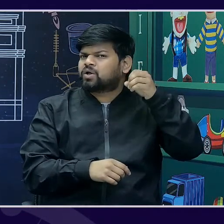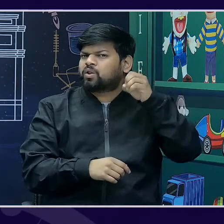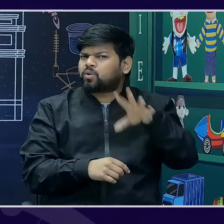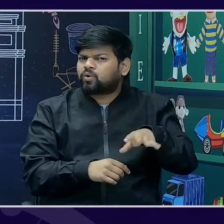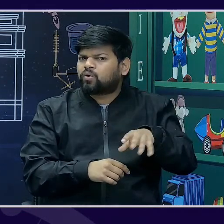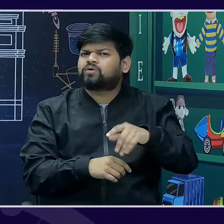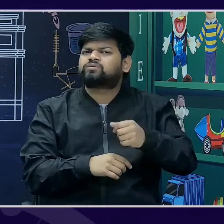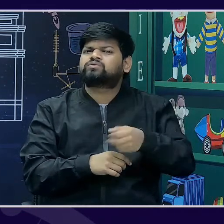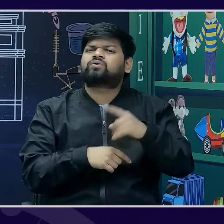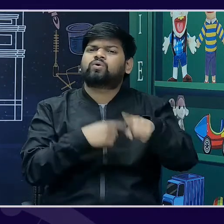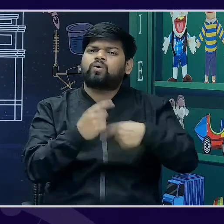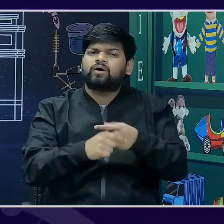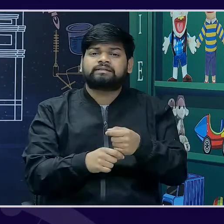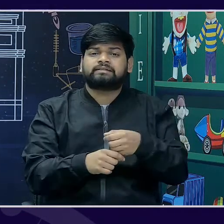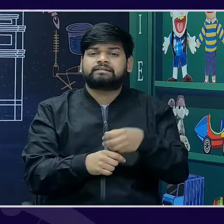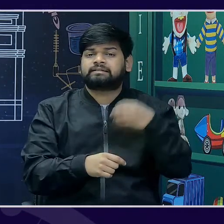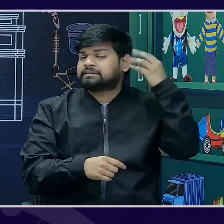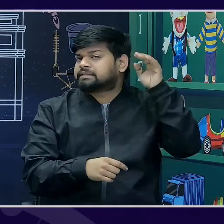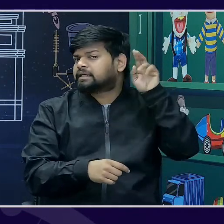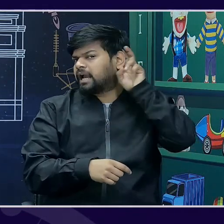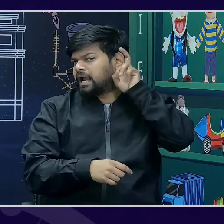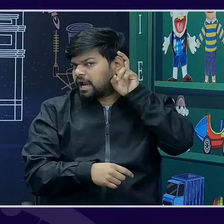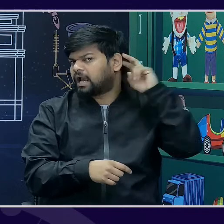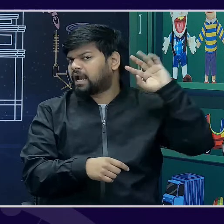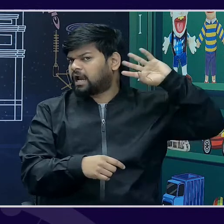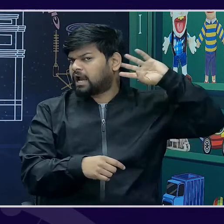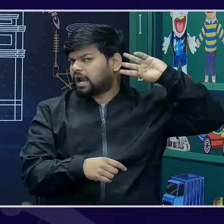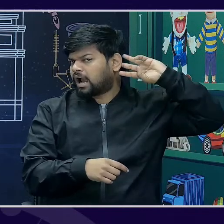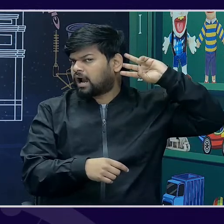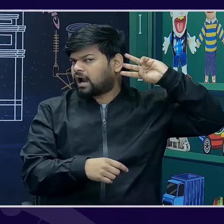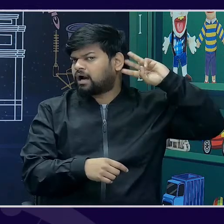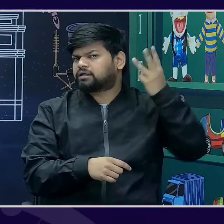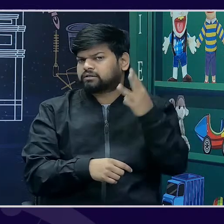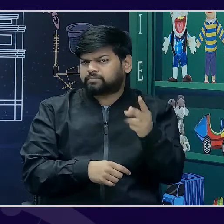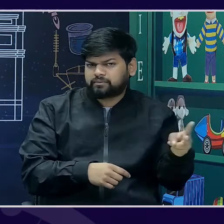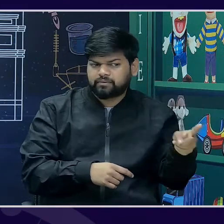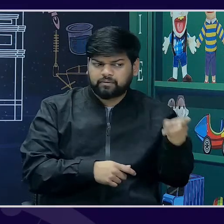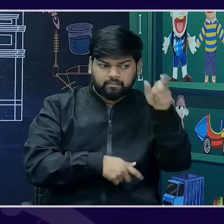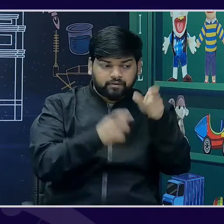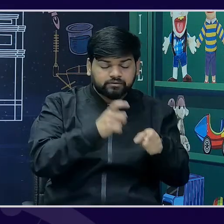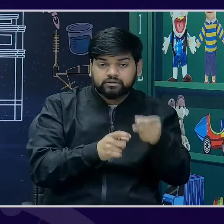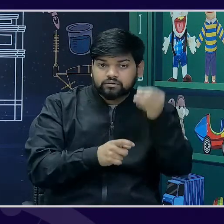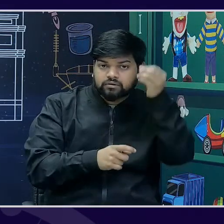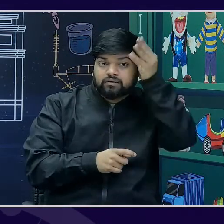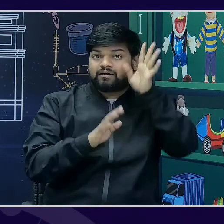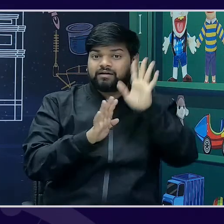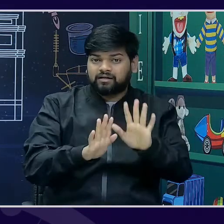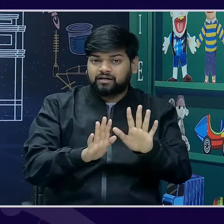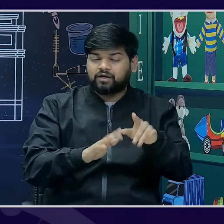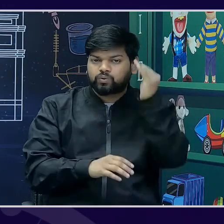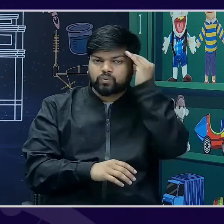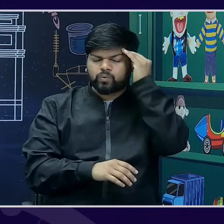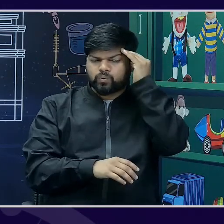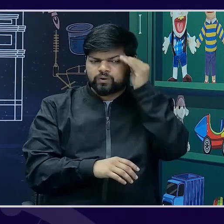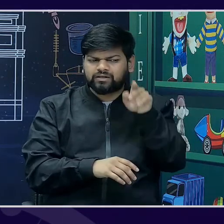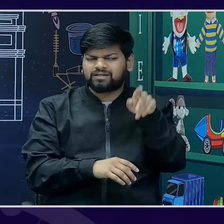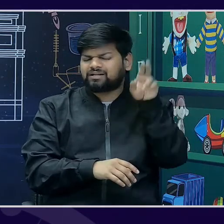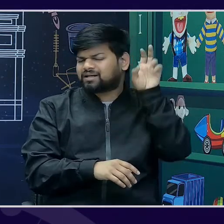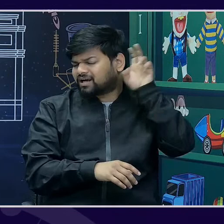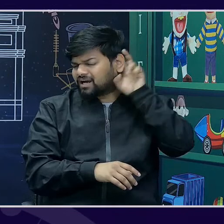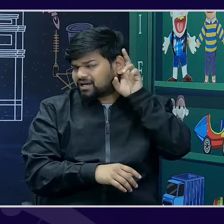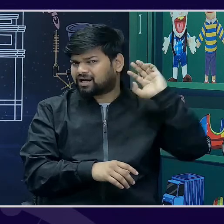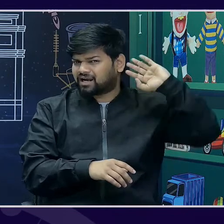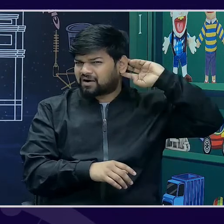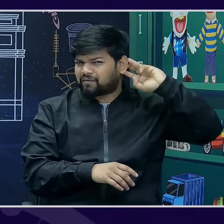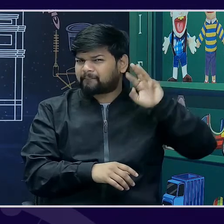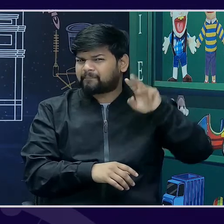have also mentioned about cochlear implant. What is it all about, and is it the same as hearing aids, or does it encompass something different?